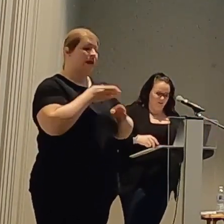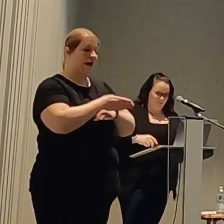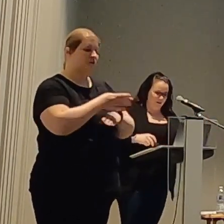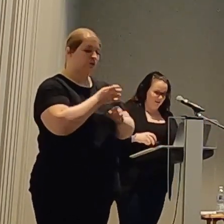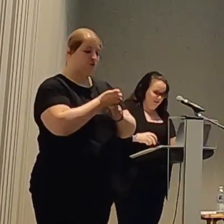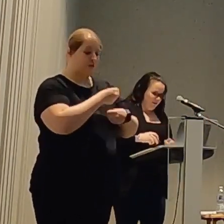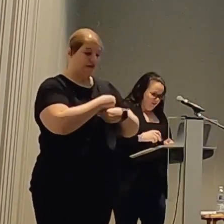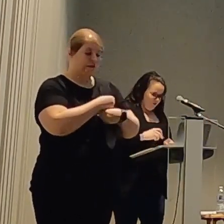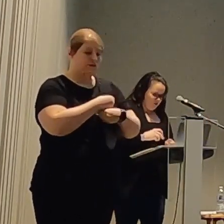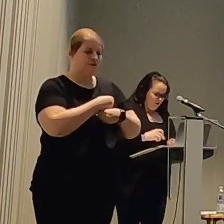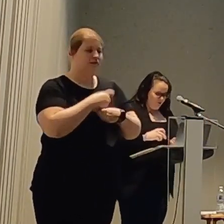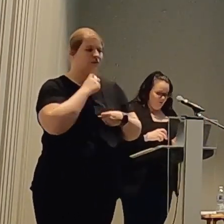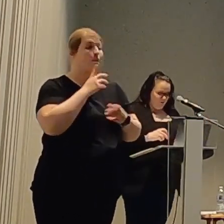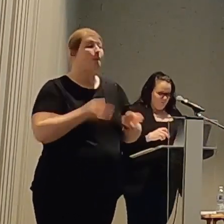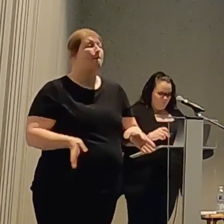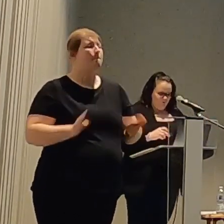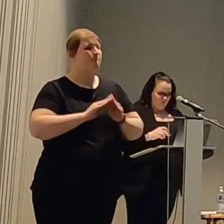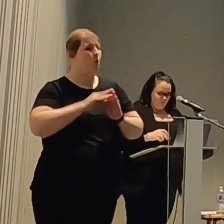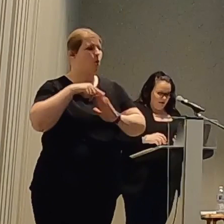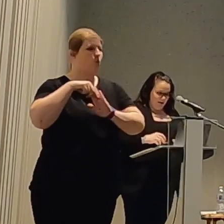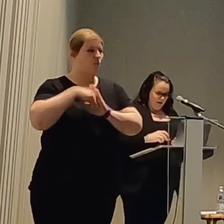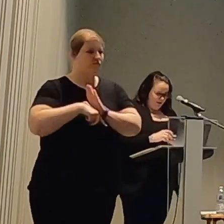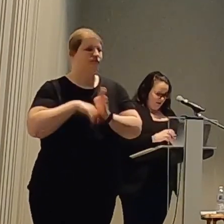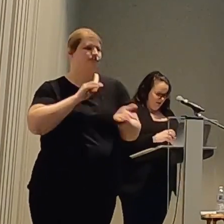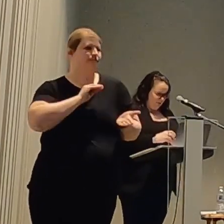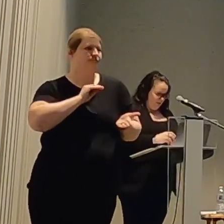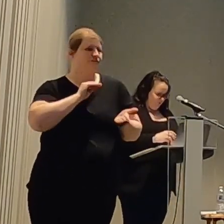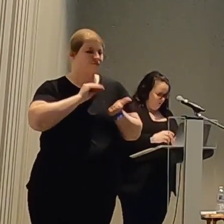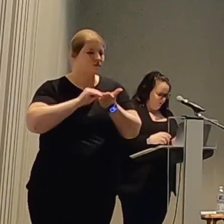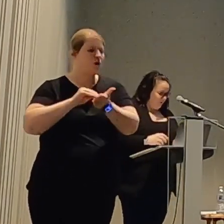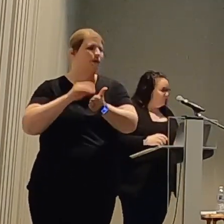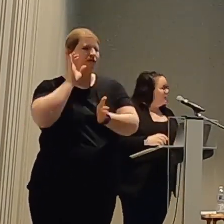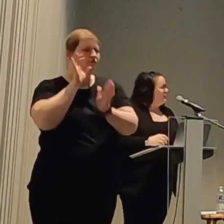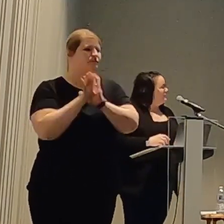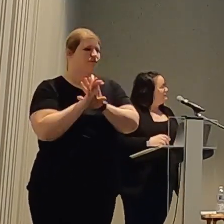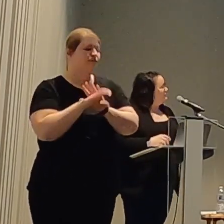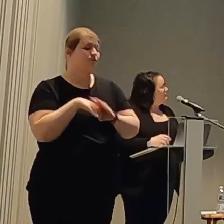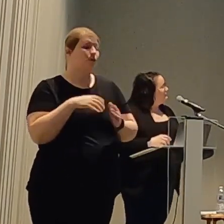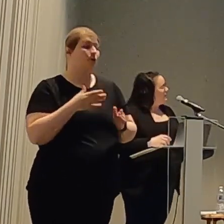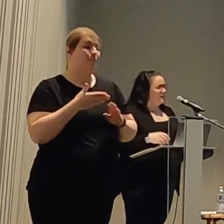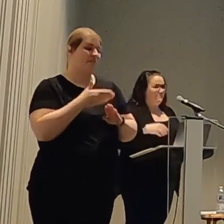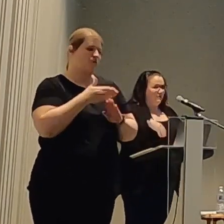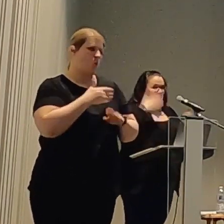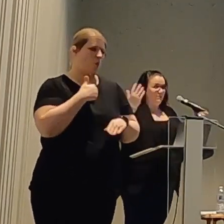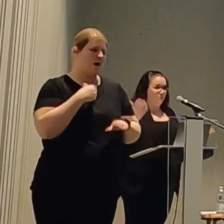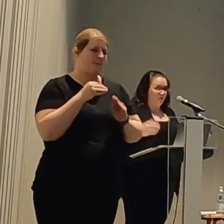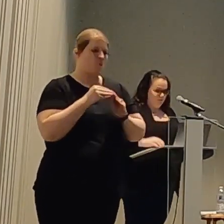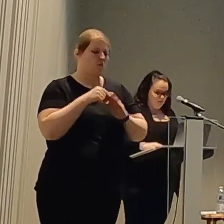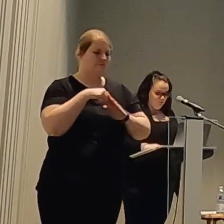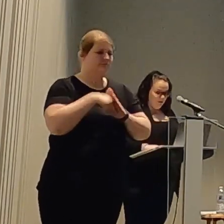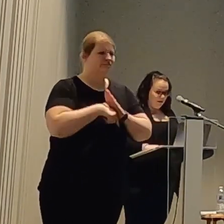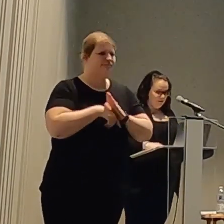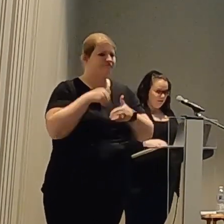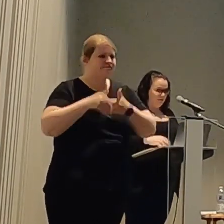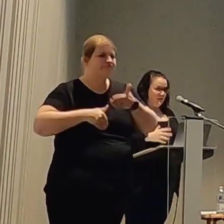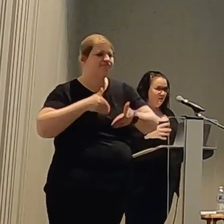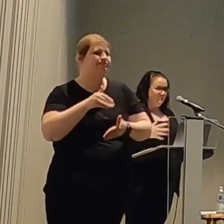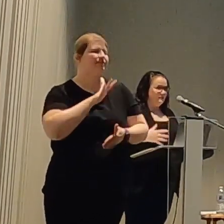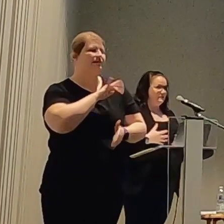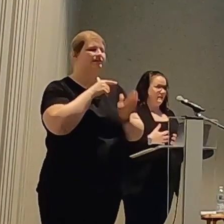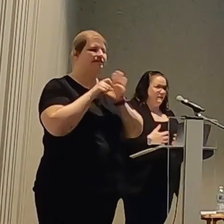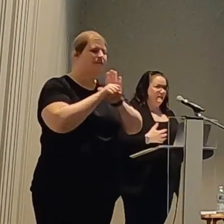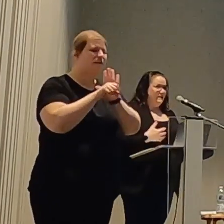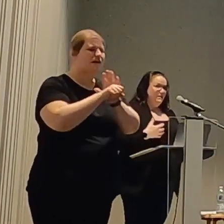heavily documented. So before we get a little bit further along into talking about maybe what it symbolizes,